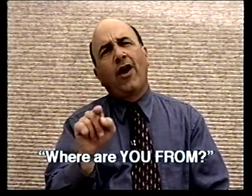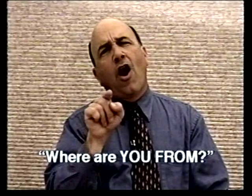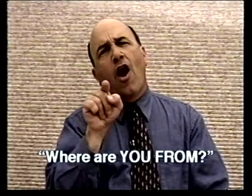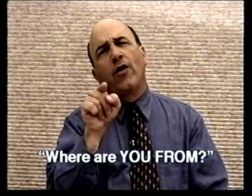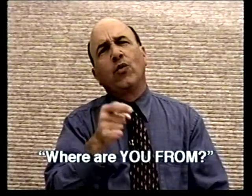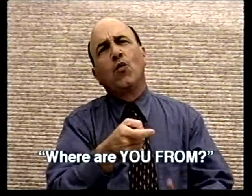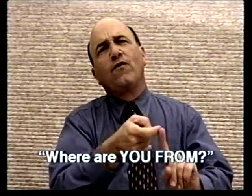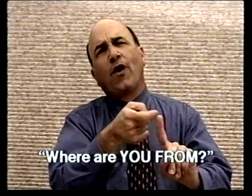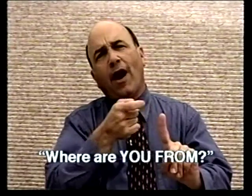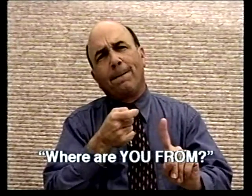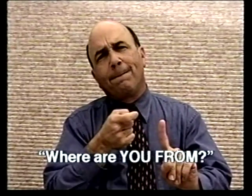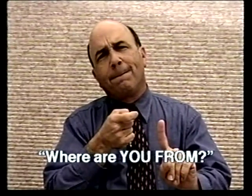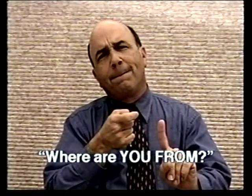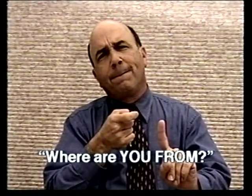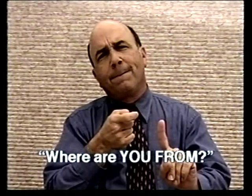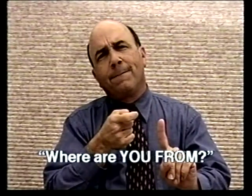Where are you from?